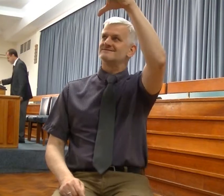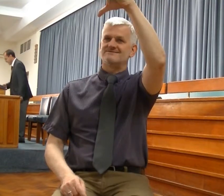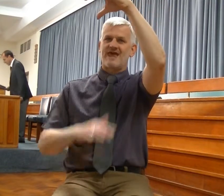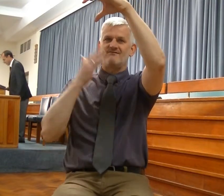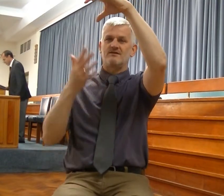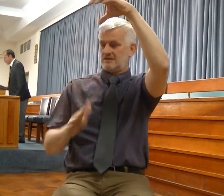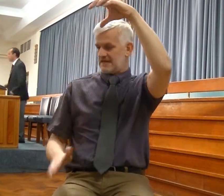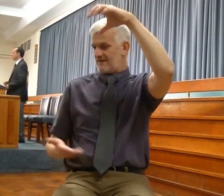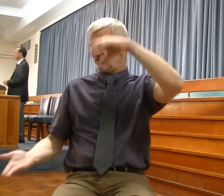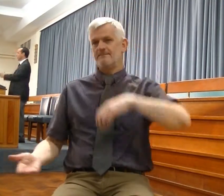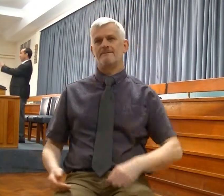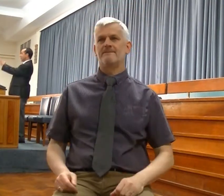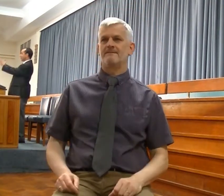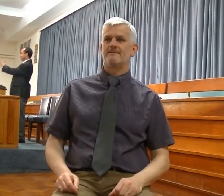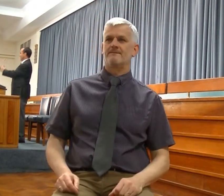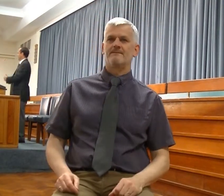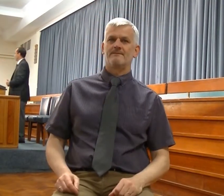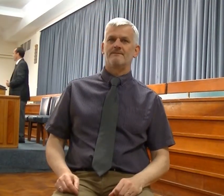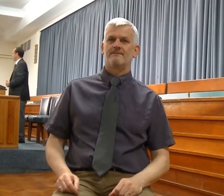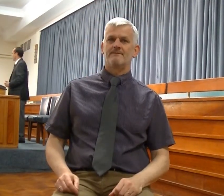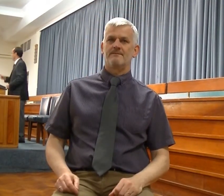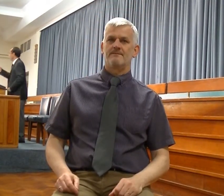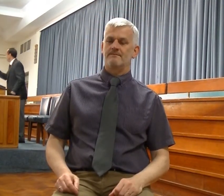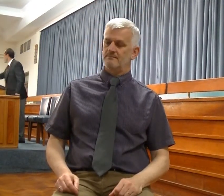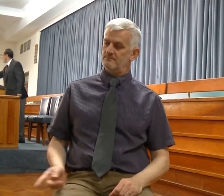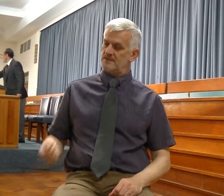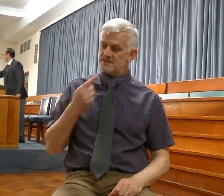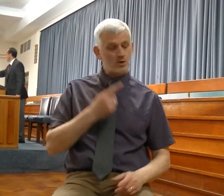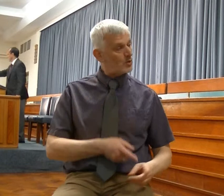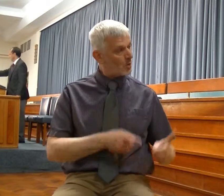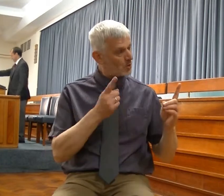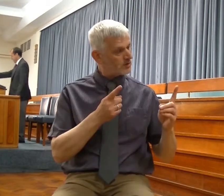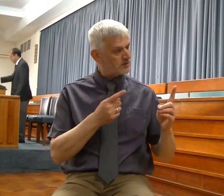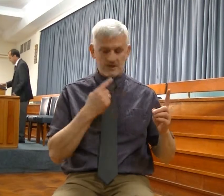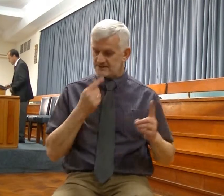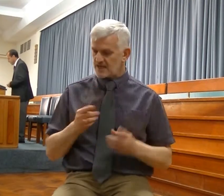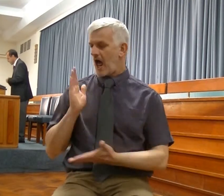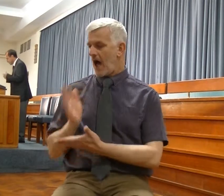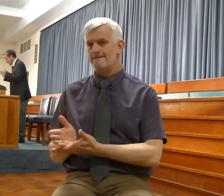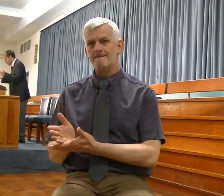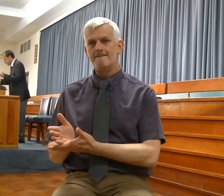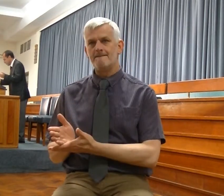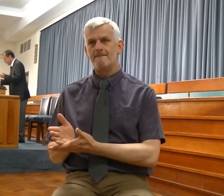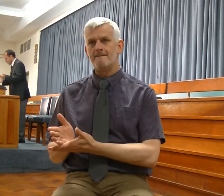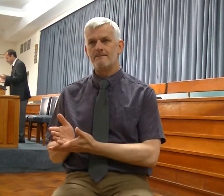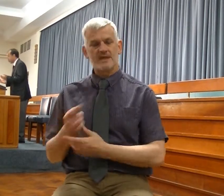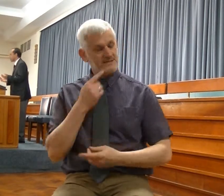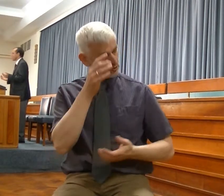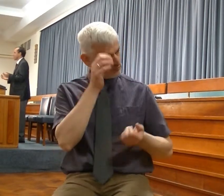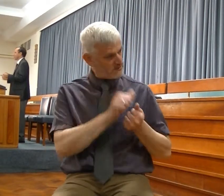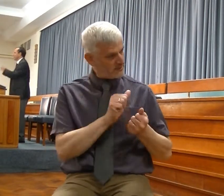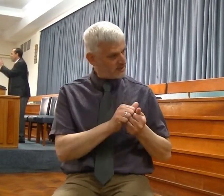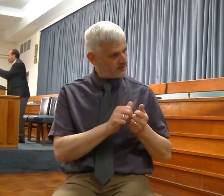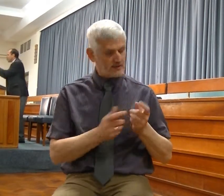in a kingdom, but in heaven. When he said, Lord, the Lord said to him, verily. When he said, remember